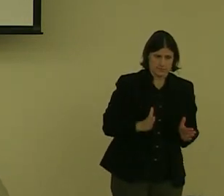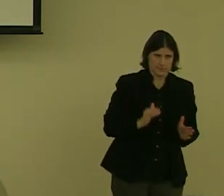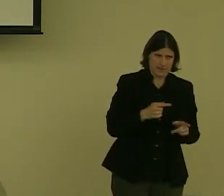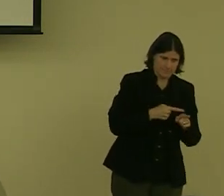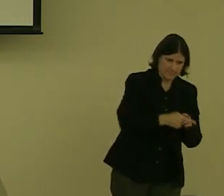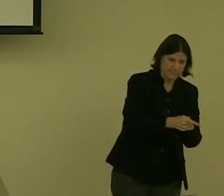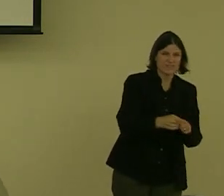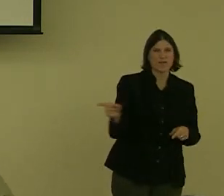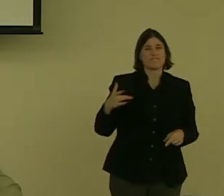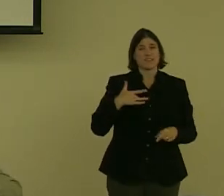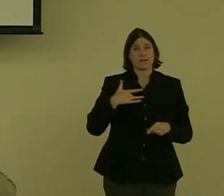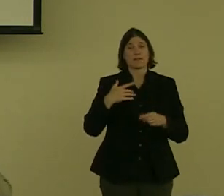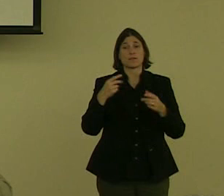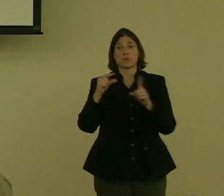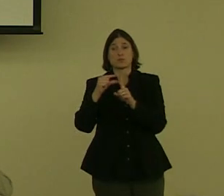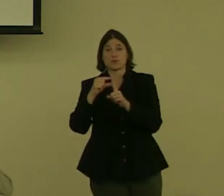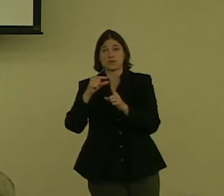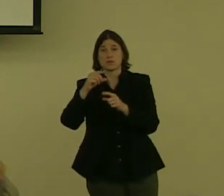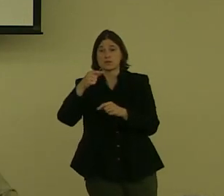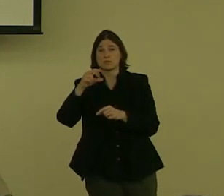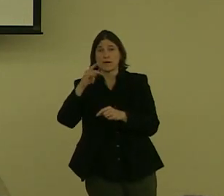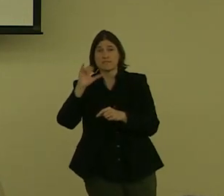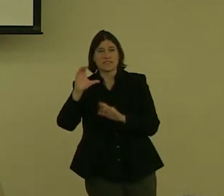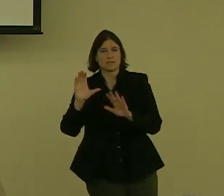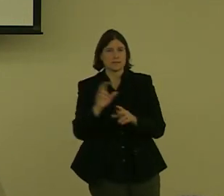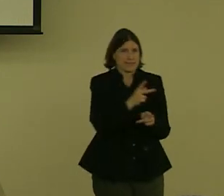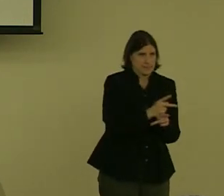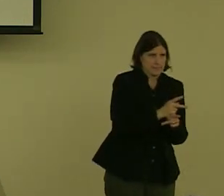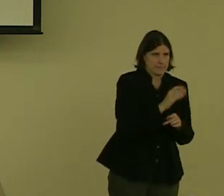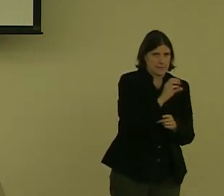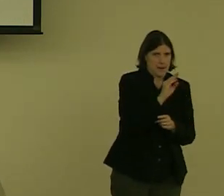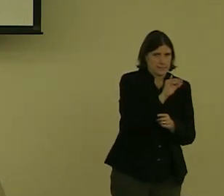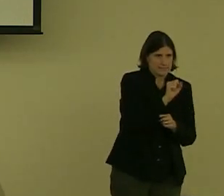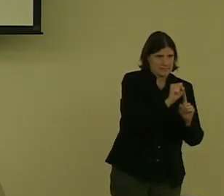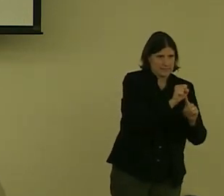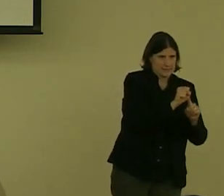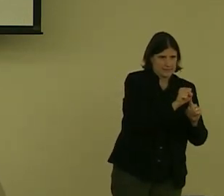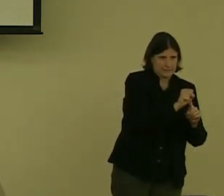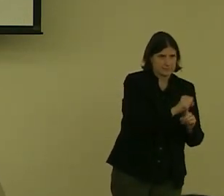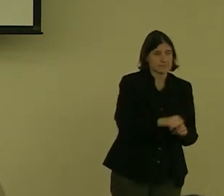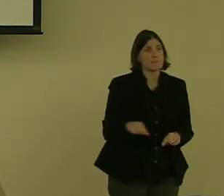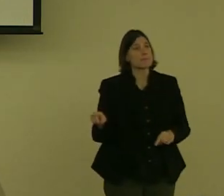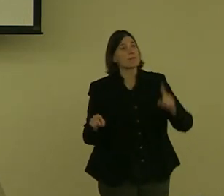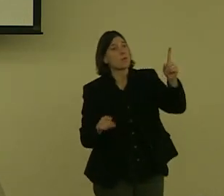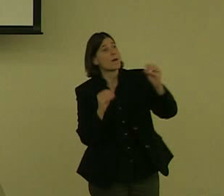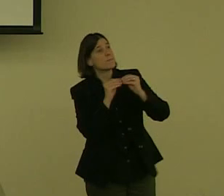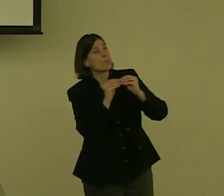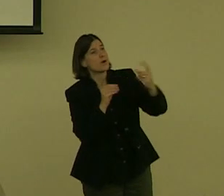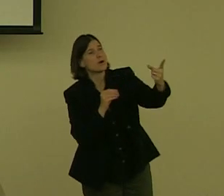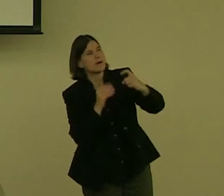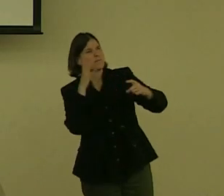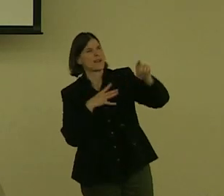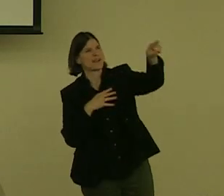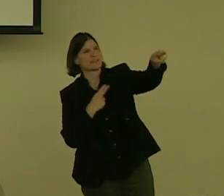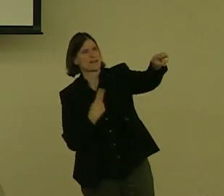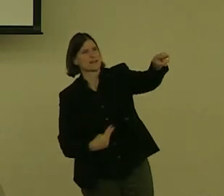John, and then we'll probably have time for one more before we move on to the awards ceremony. A lot of film studies, especially also